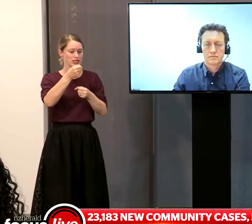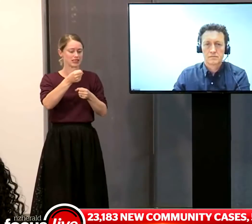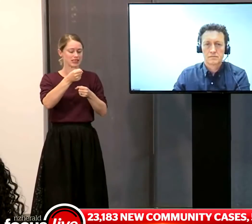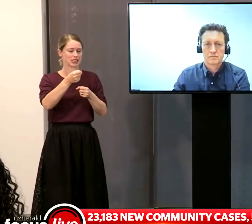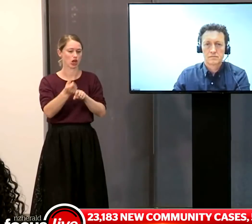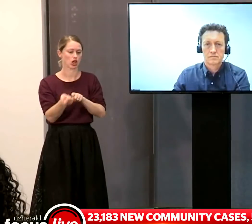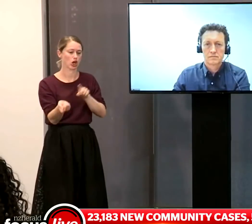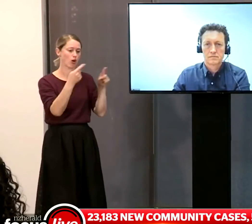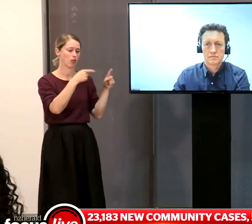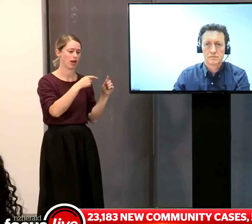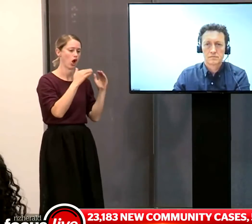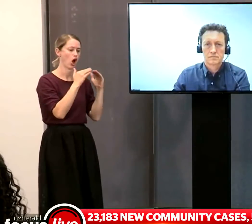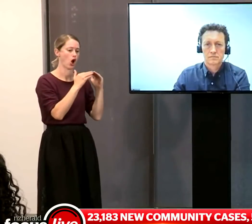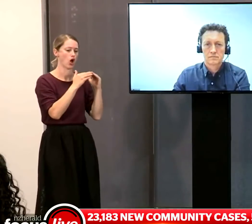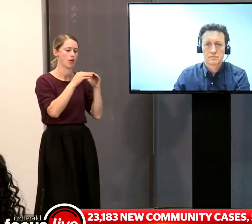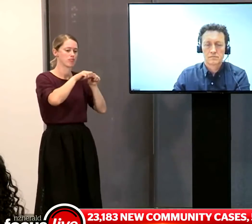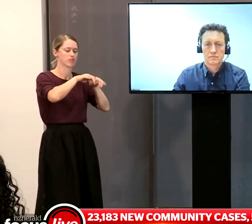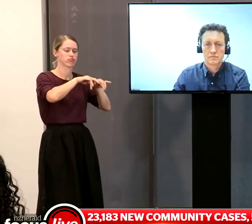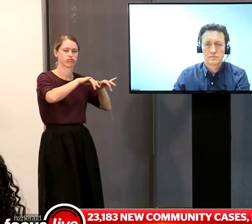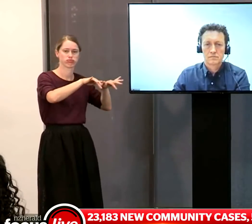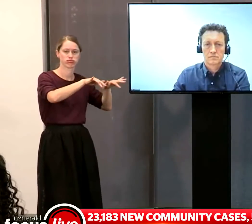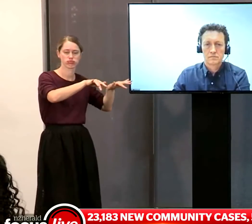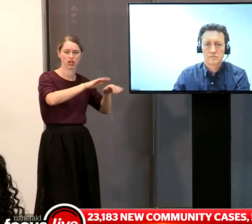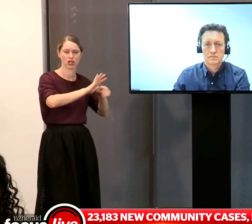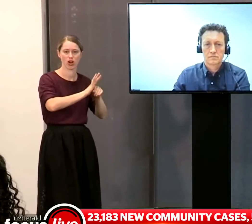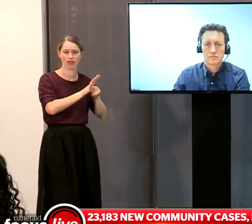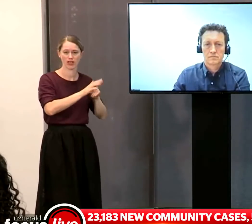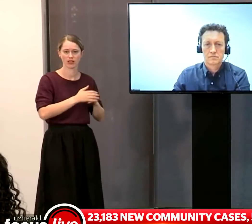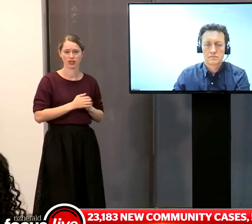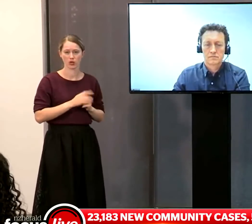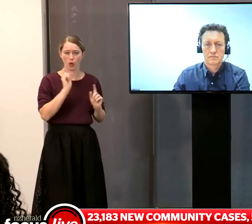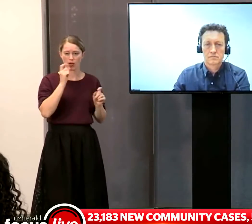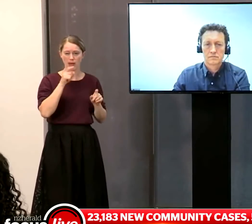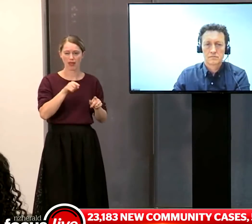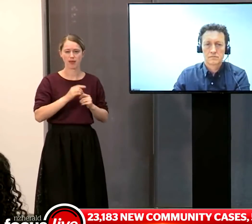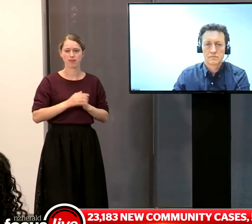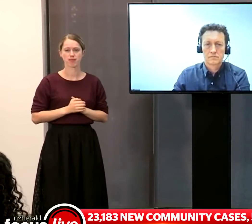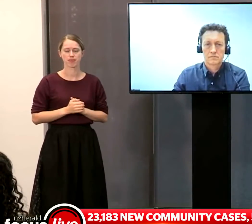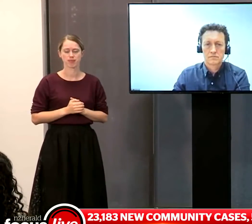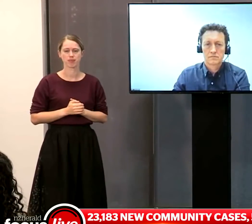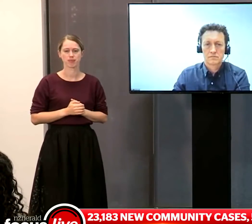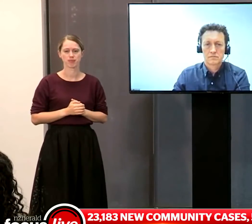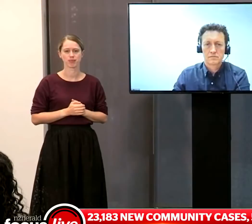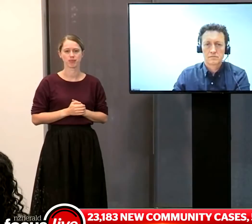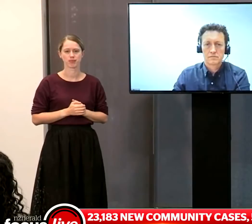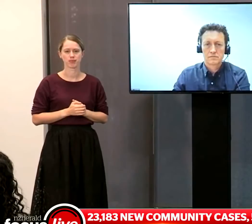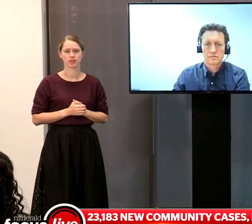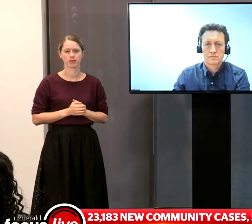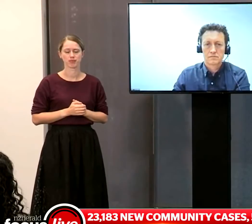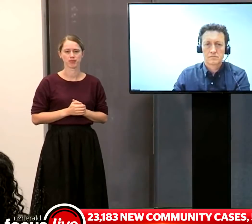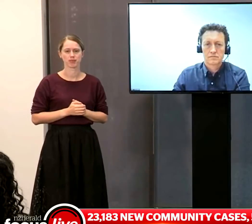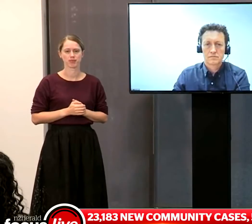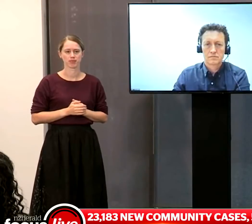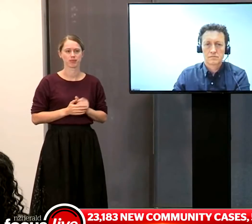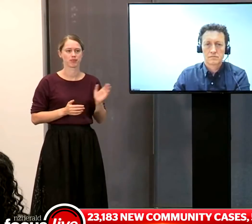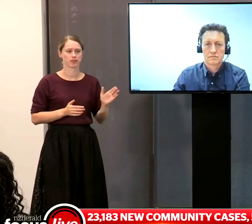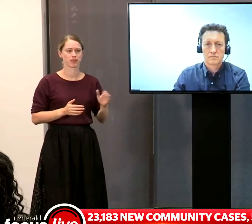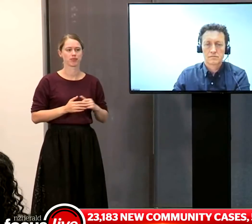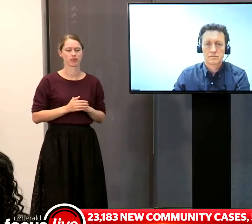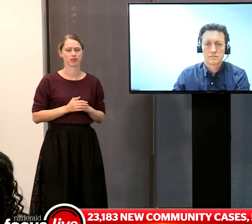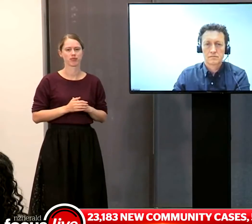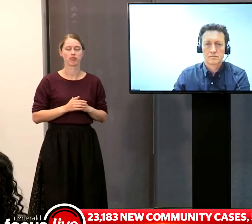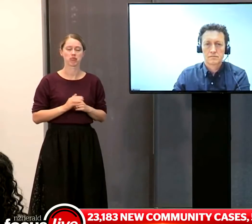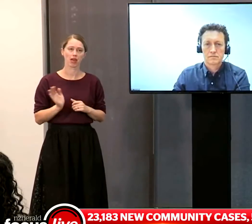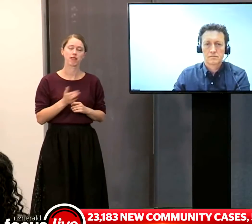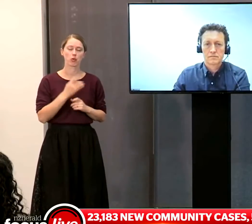taking COVID to their home or to their town? Well, I think everyone would have